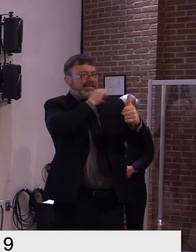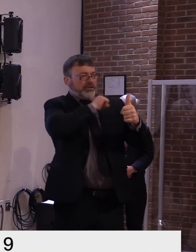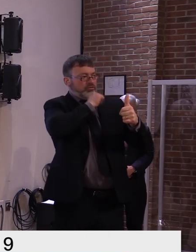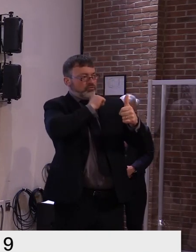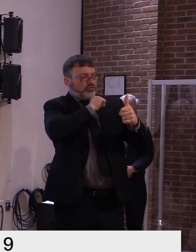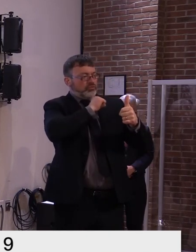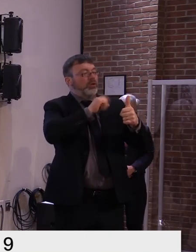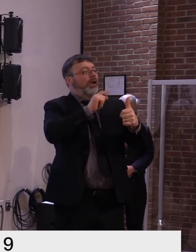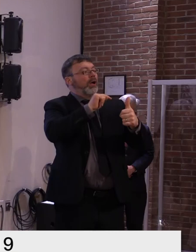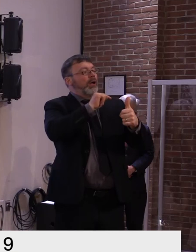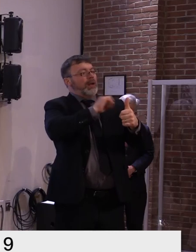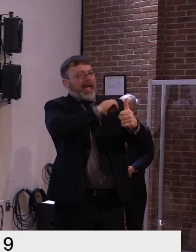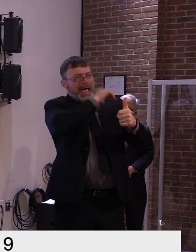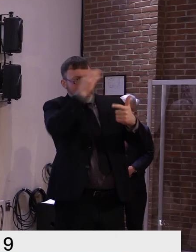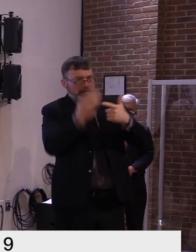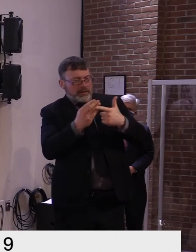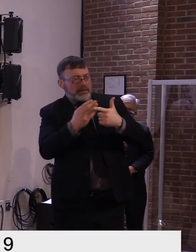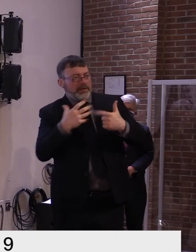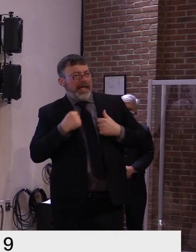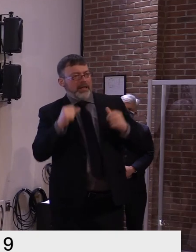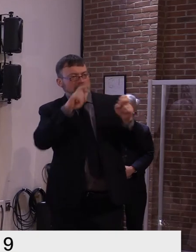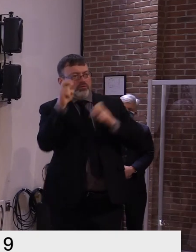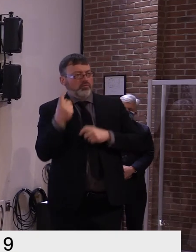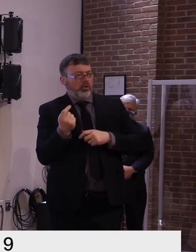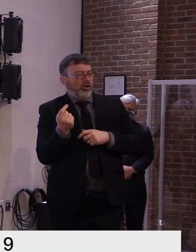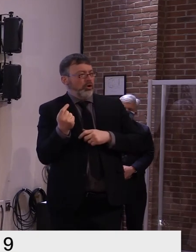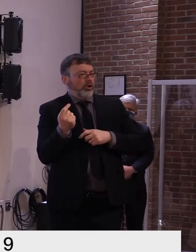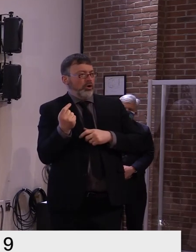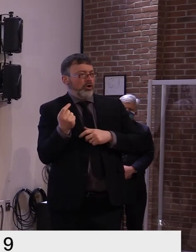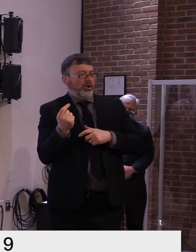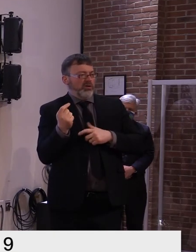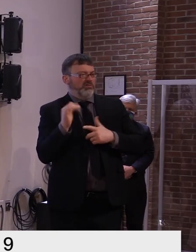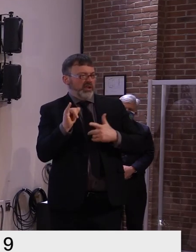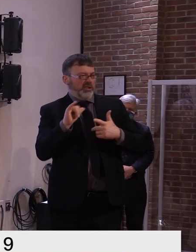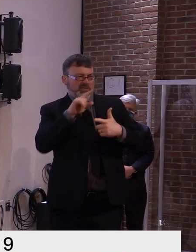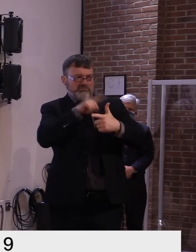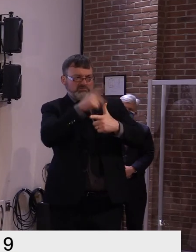And I'm assuming when you say upper age ranges, you mean, is that 70 plus?